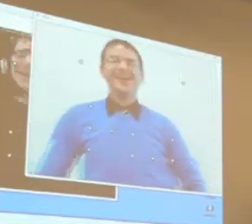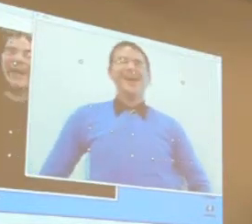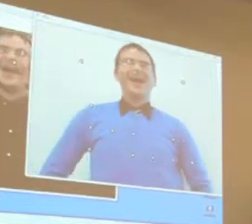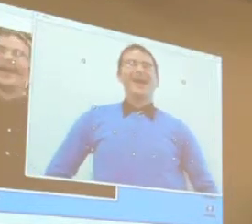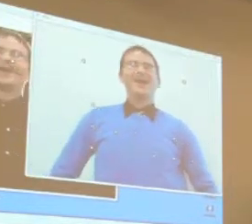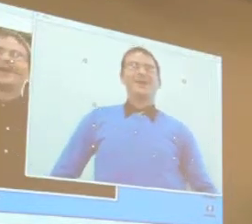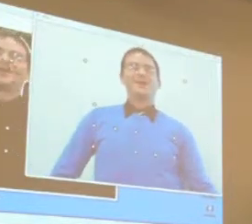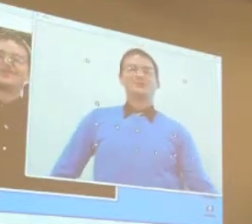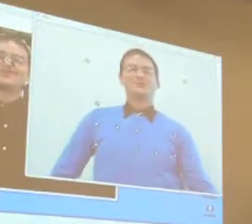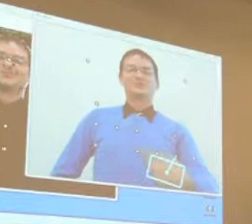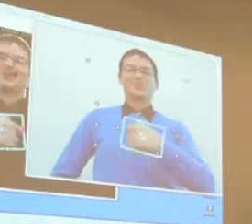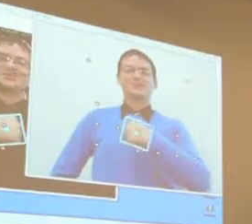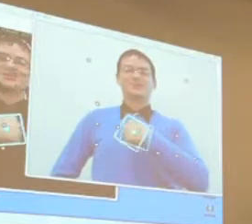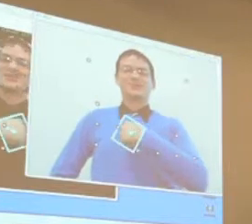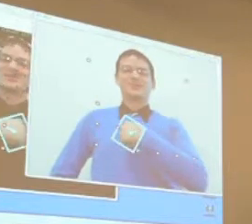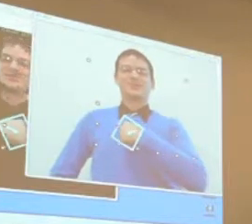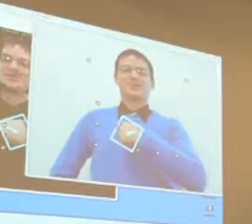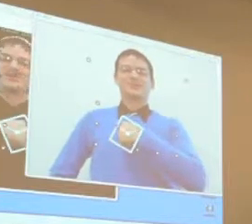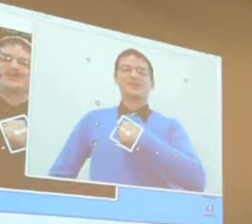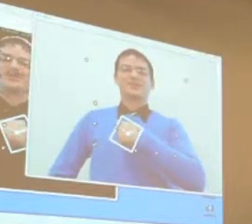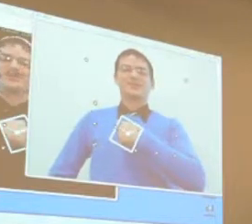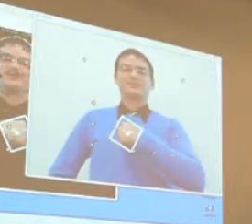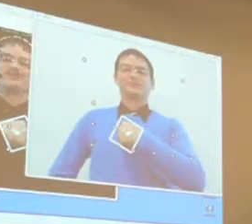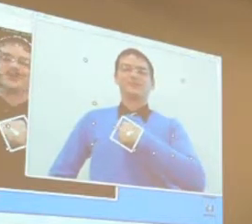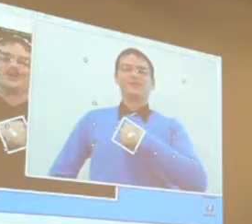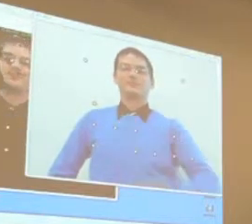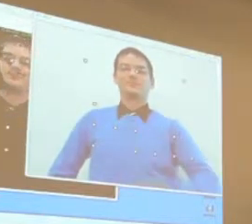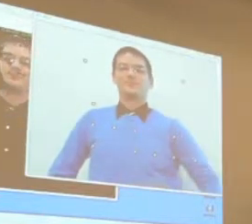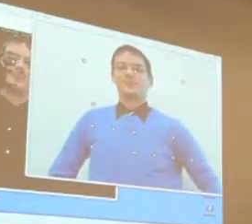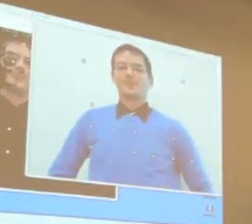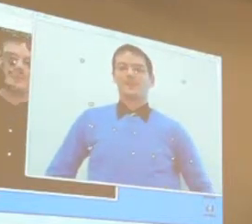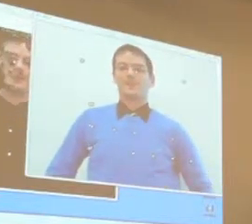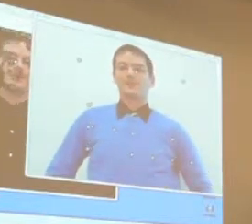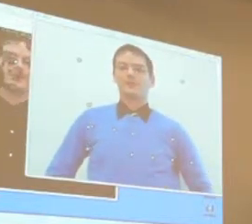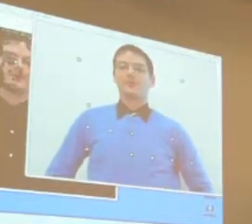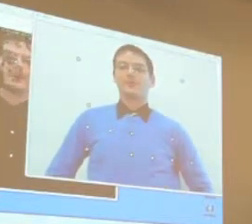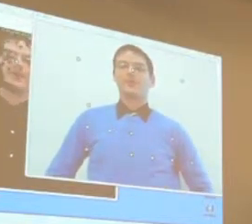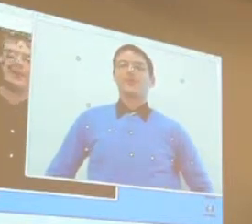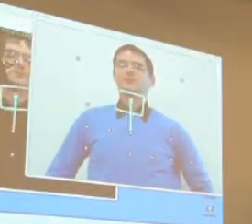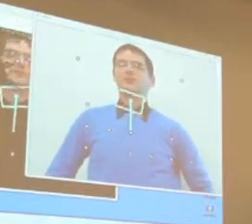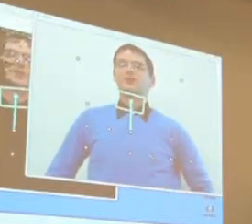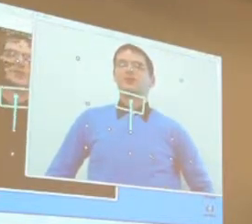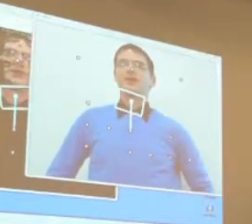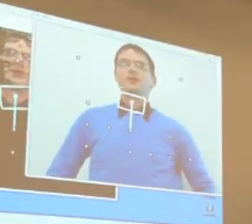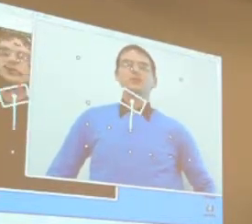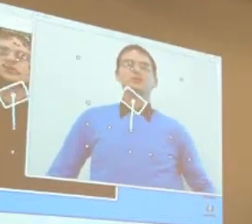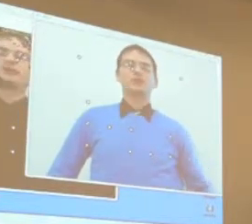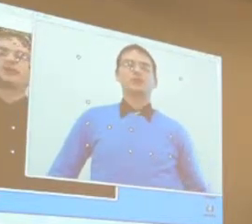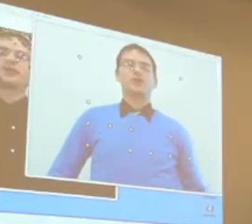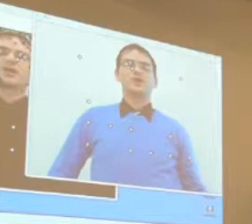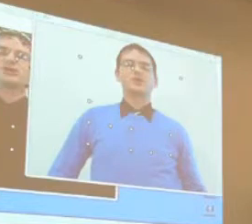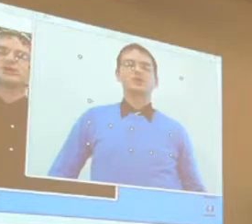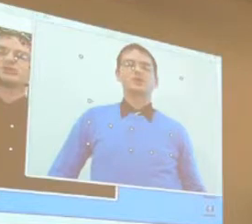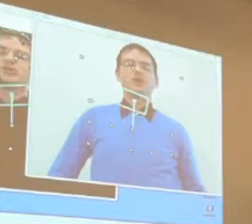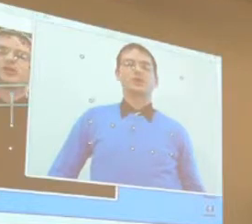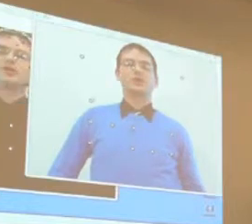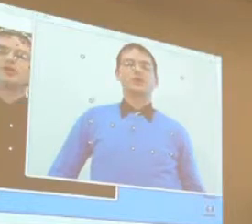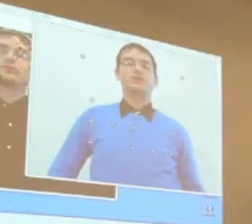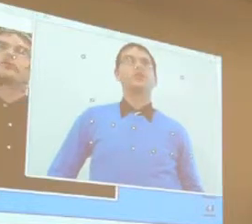i'll do some more so there's the idea of me there we go and that comes up his eye some of the gestures are really obvious